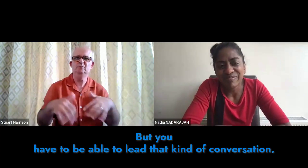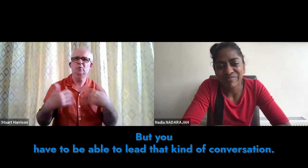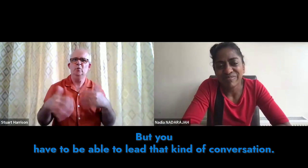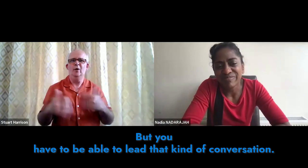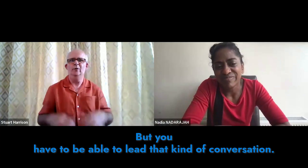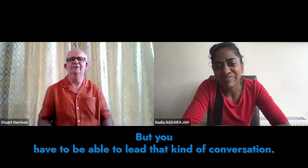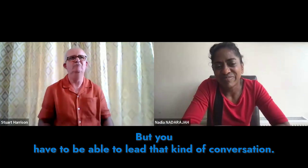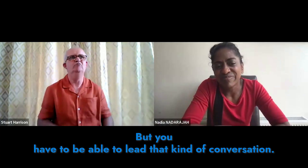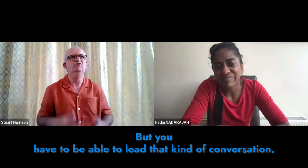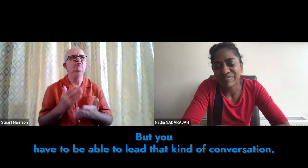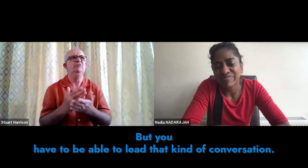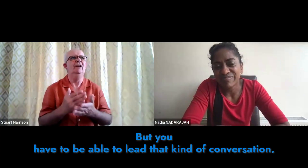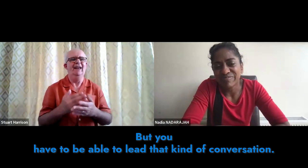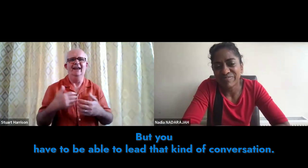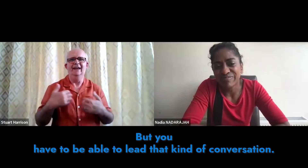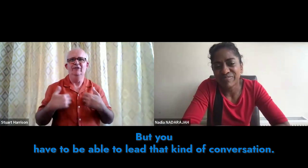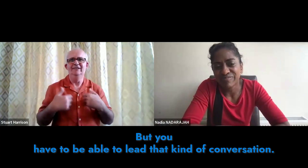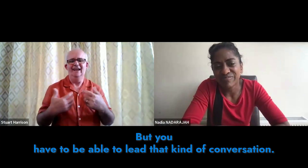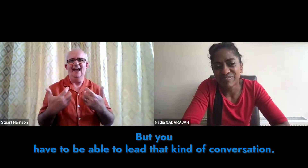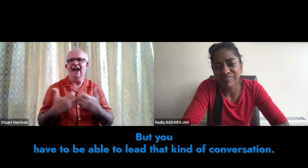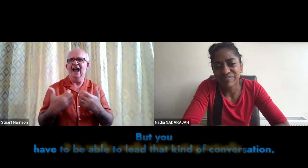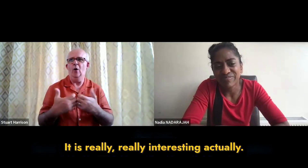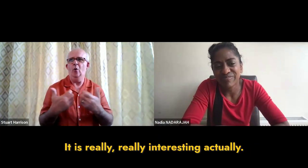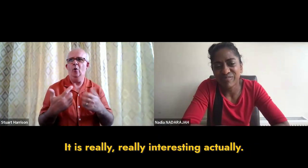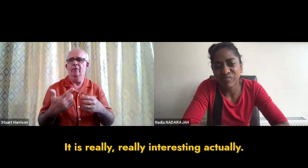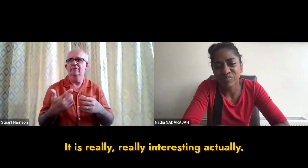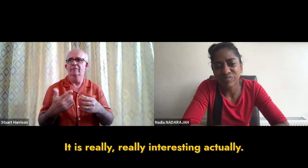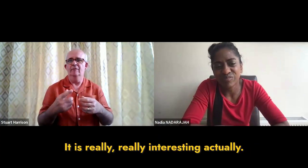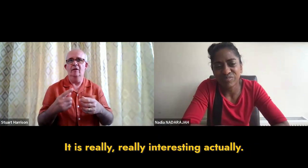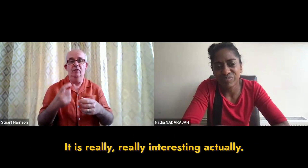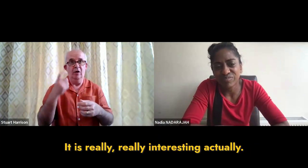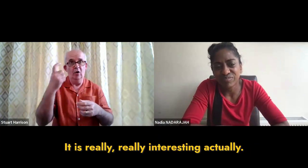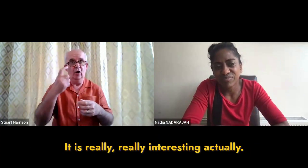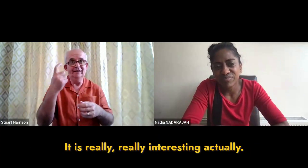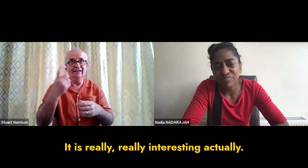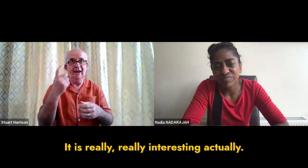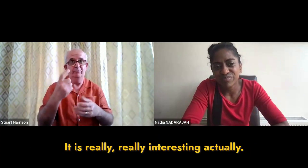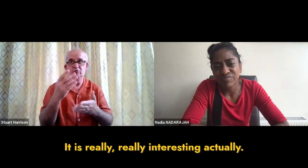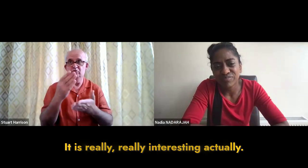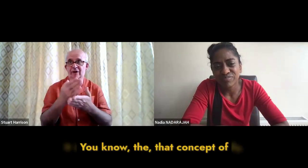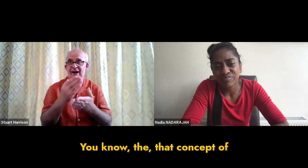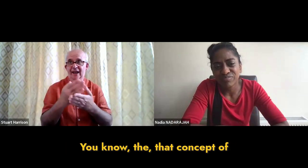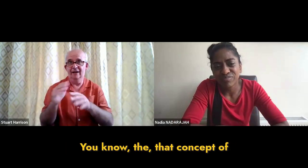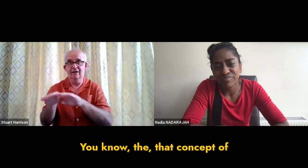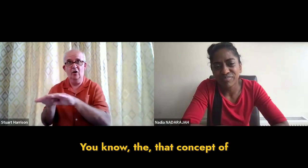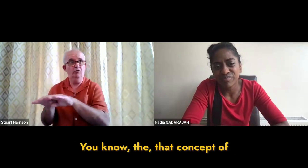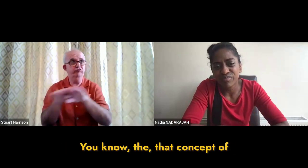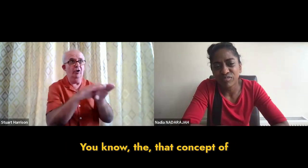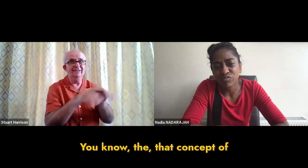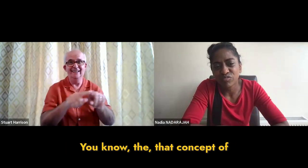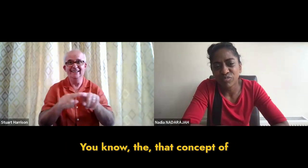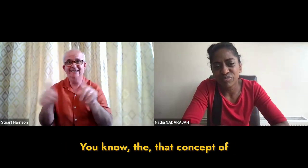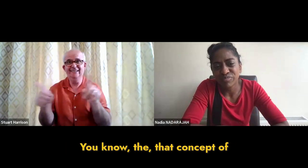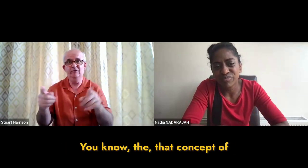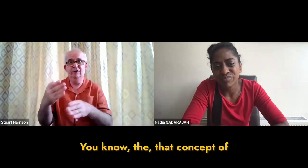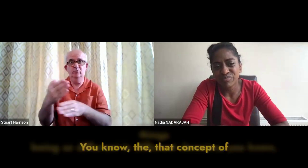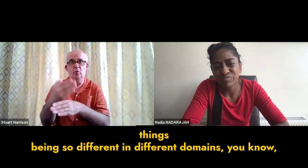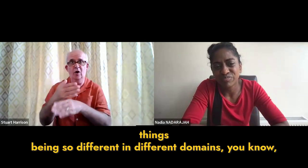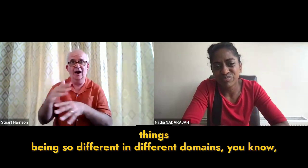to be able to lead that kind of conversation. It is really, really interesting, actually, that concept